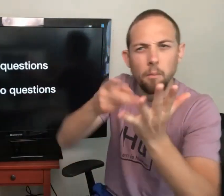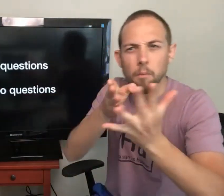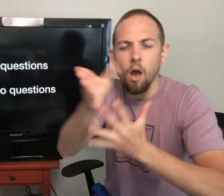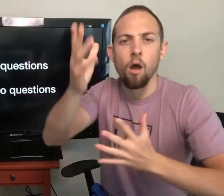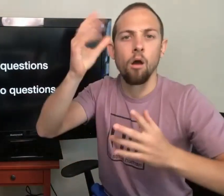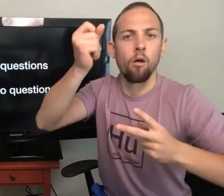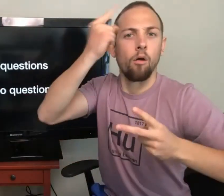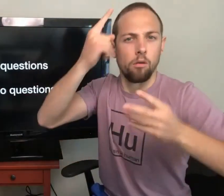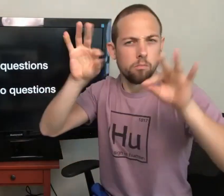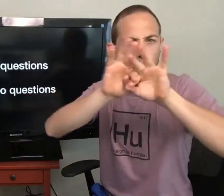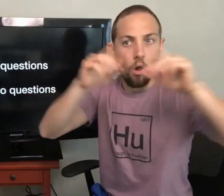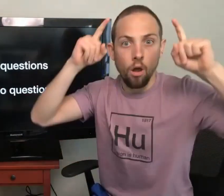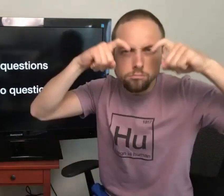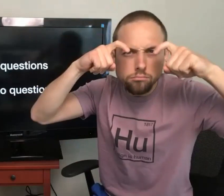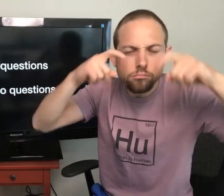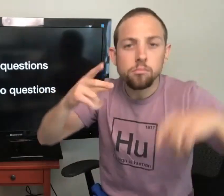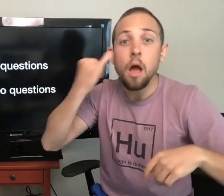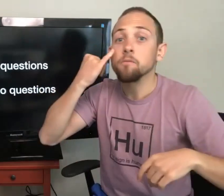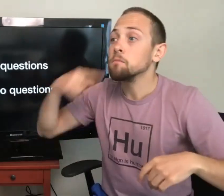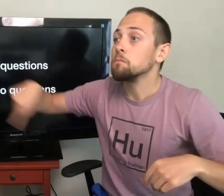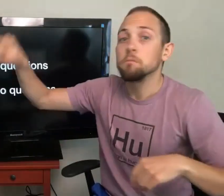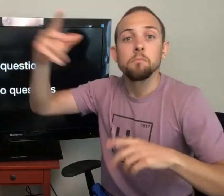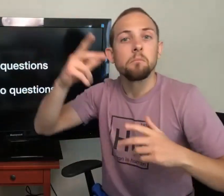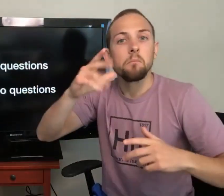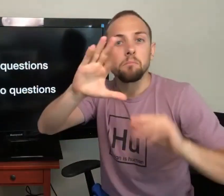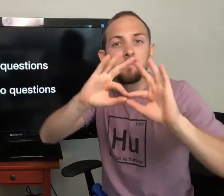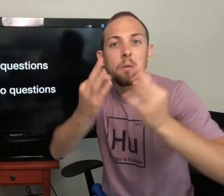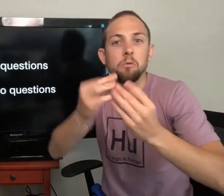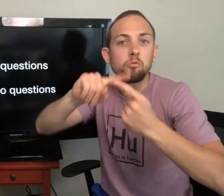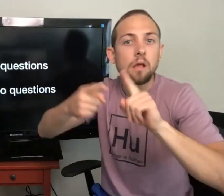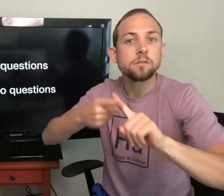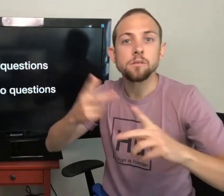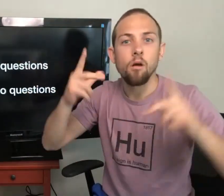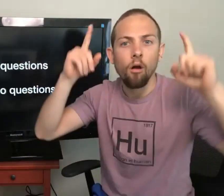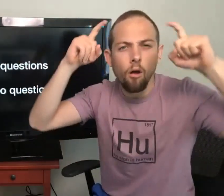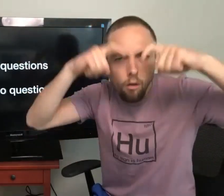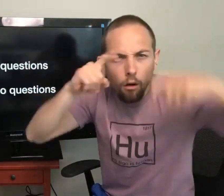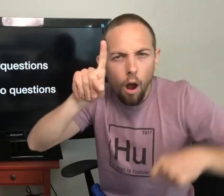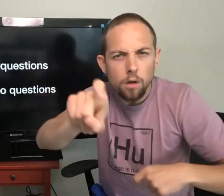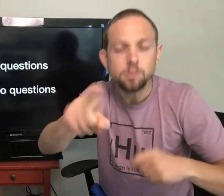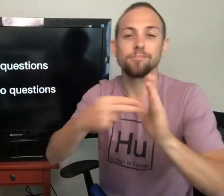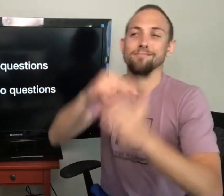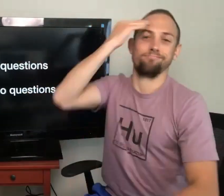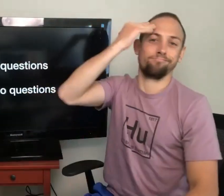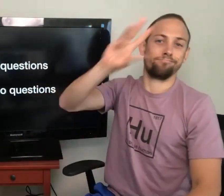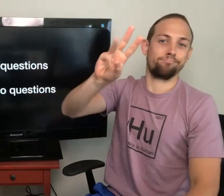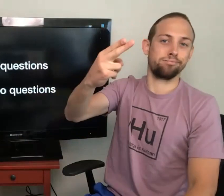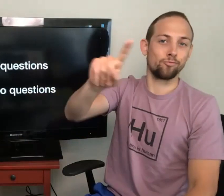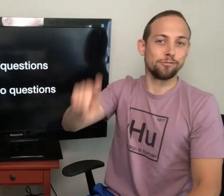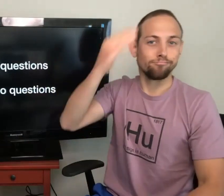That's WH questions. Hopefully you've got a good sense of your eyebrows furrowing. When you're out in the community, someone looks at you